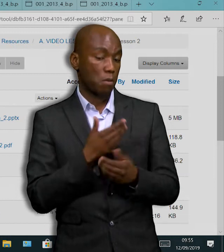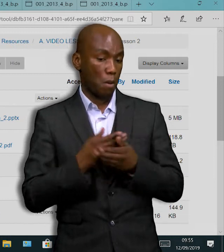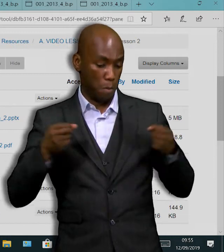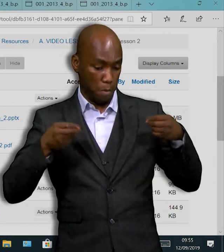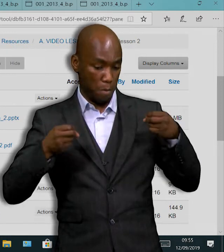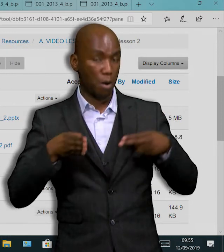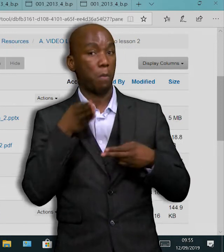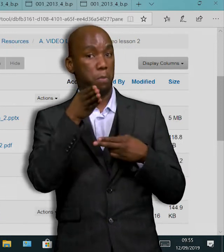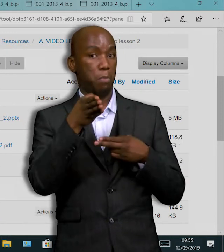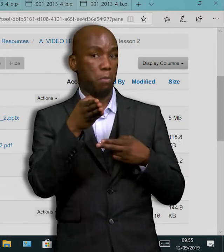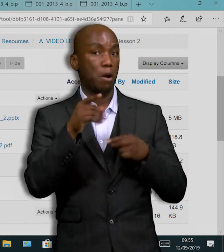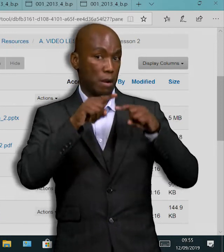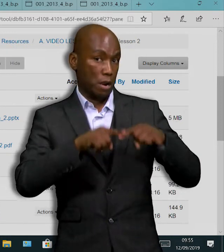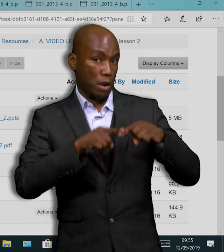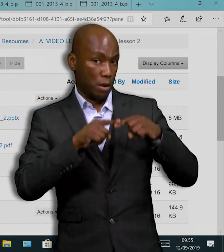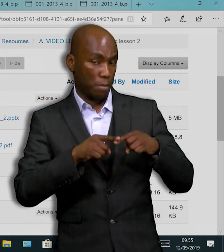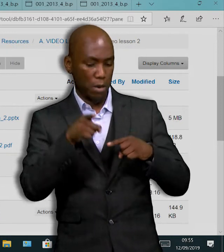requirements.